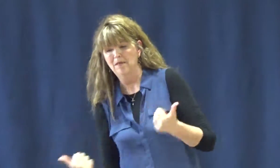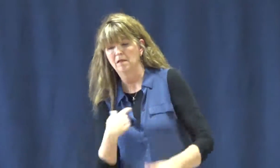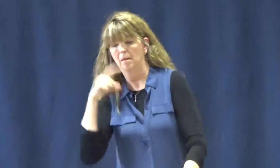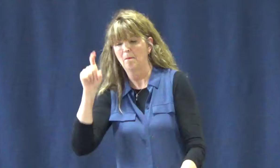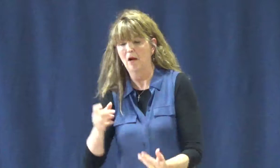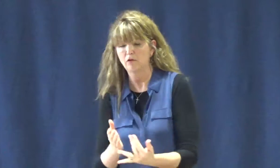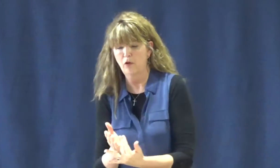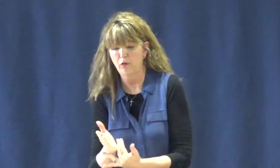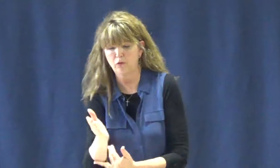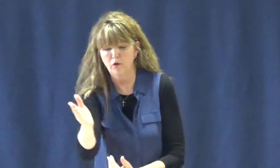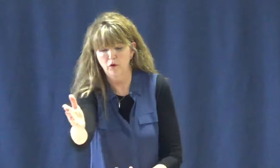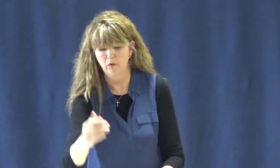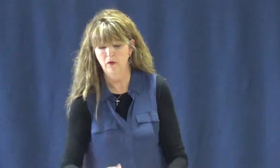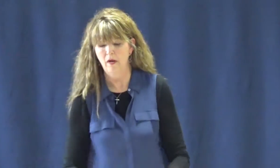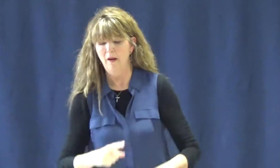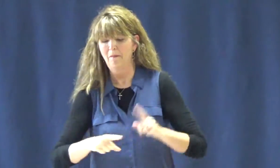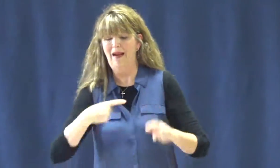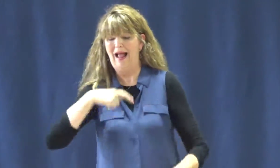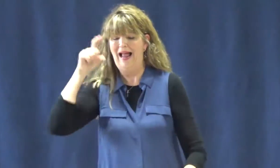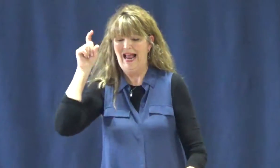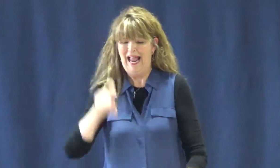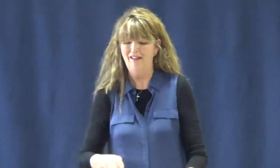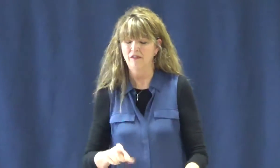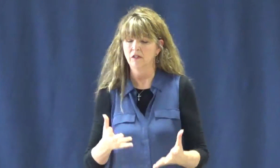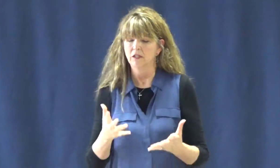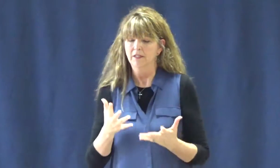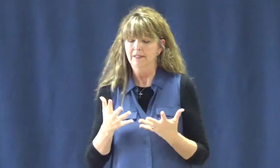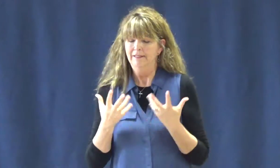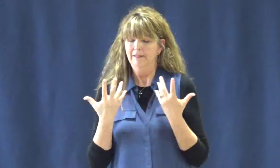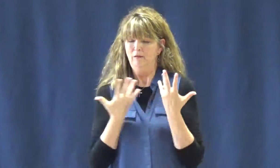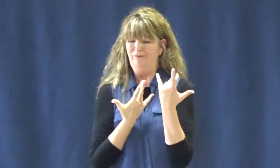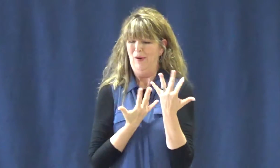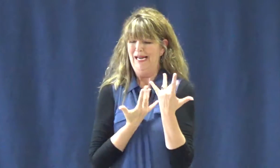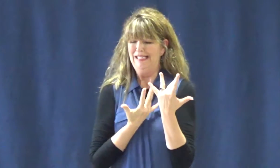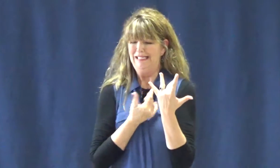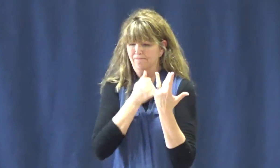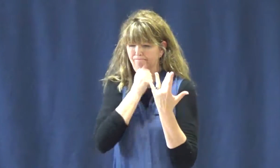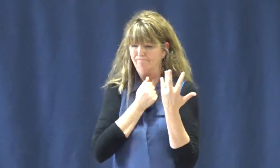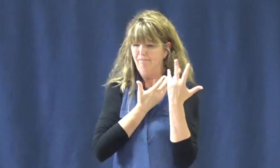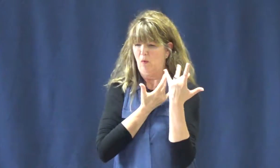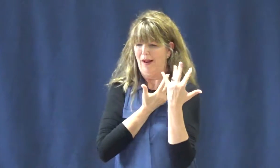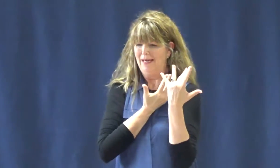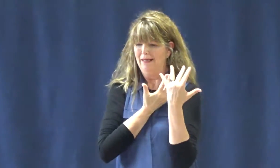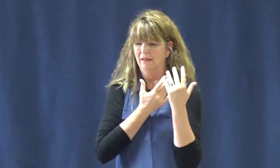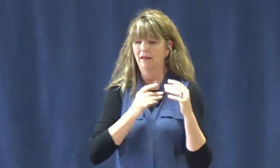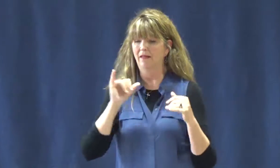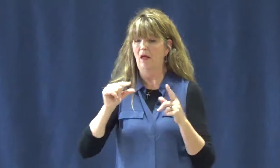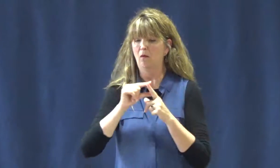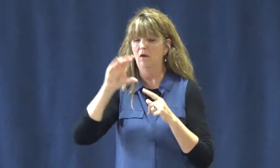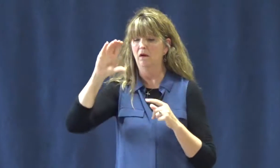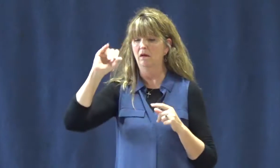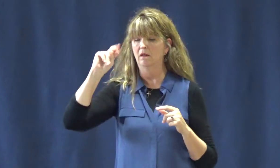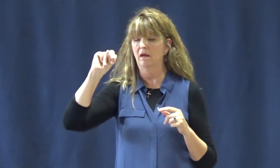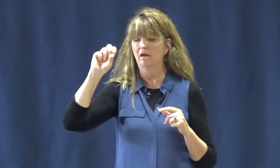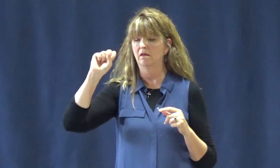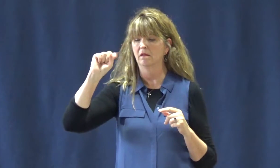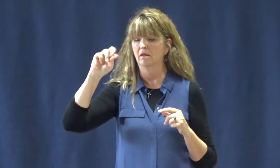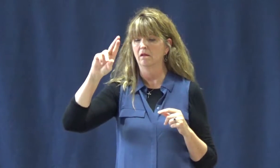I have a baptism to undergo, and what constraint I am under.